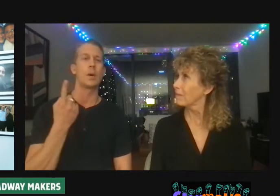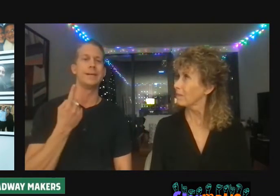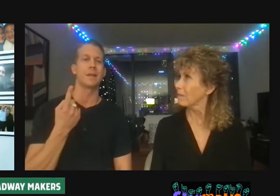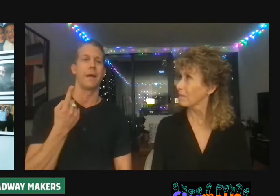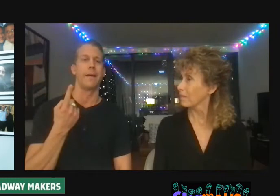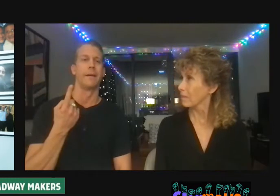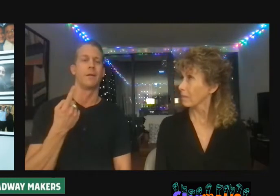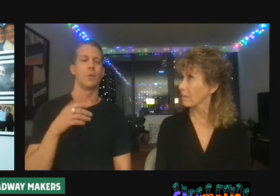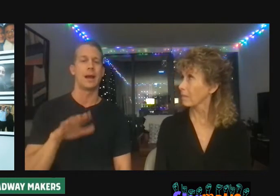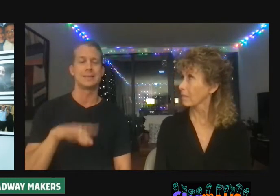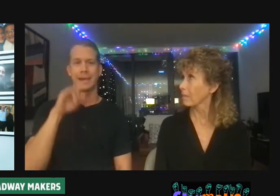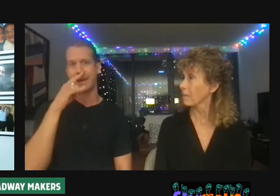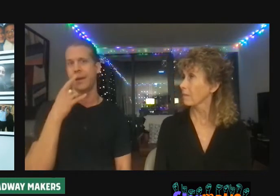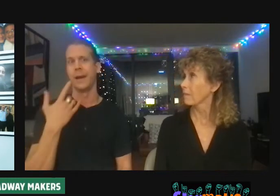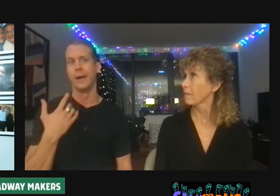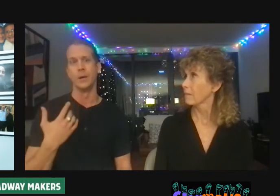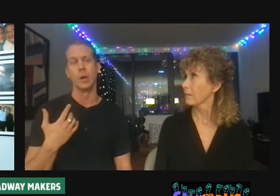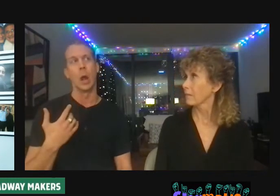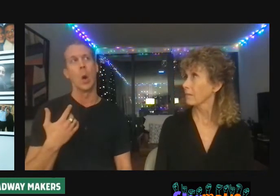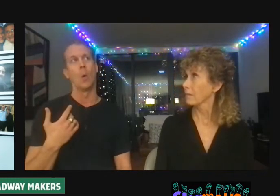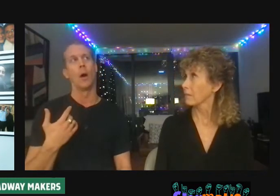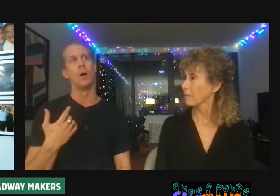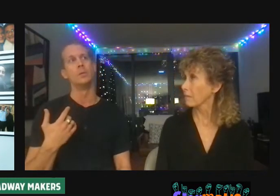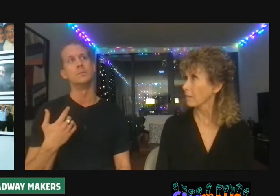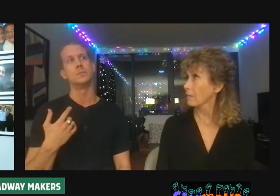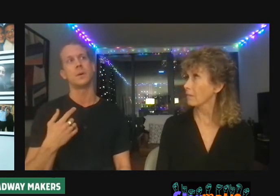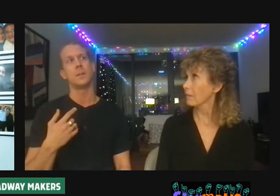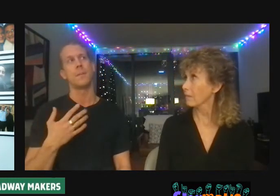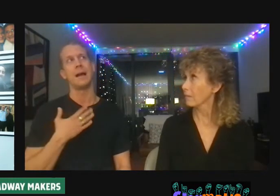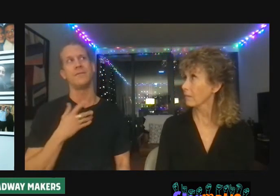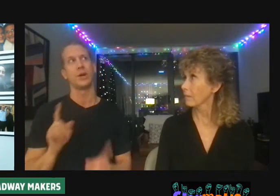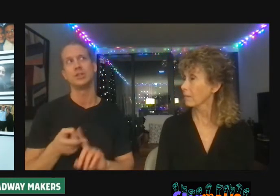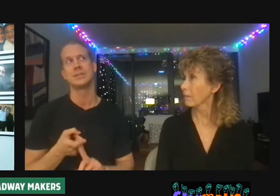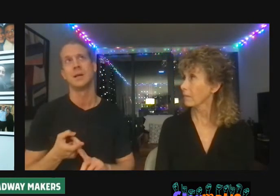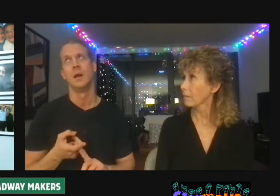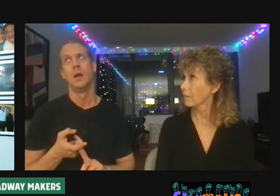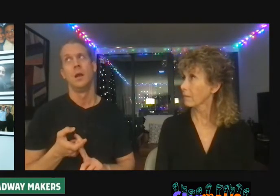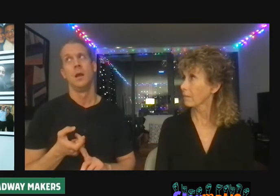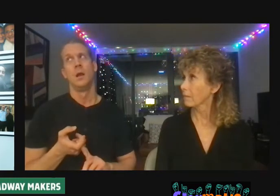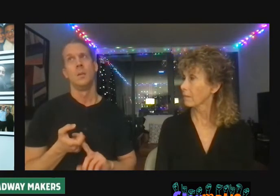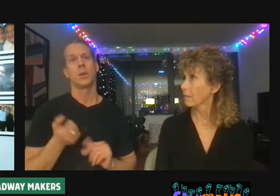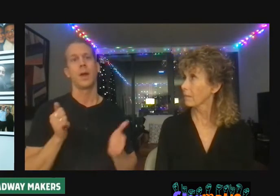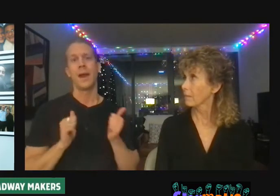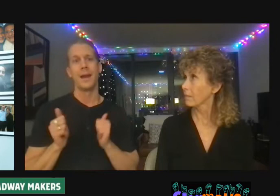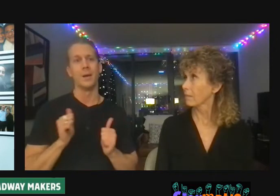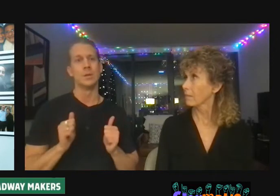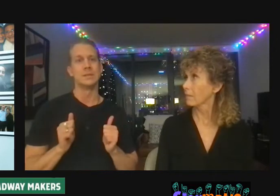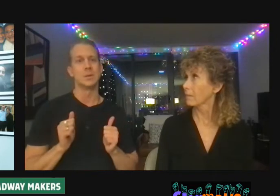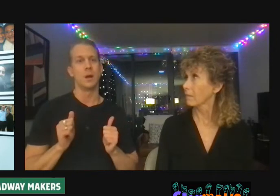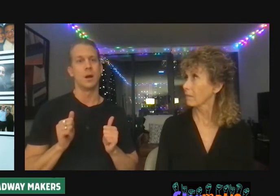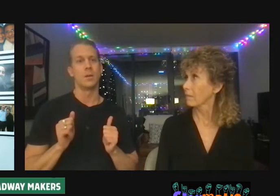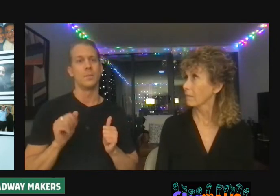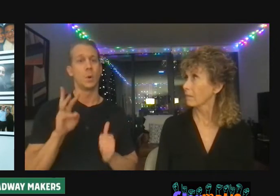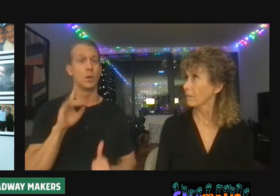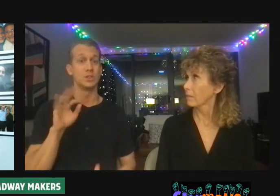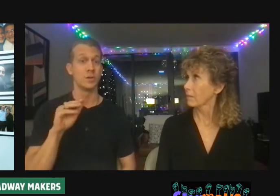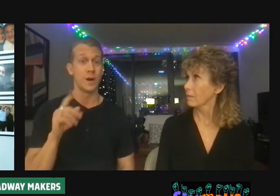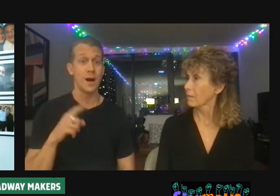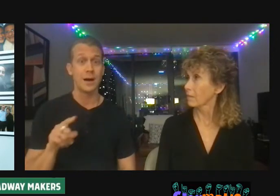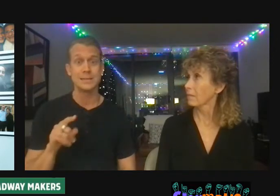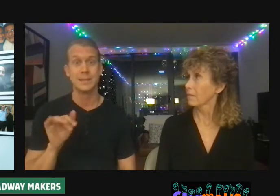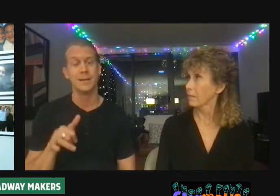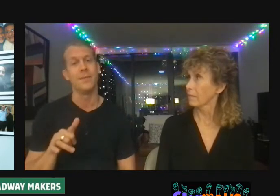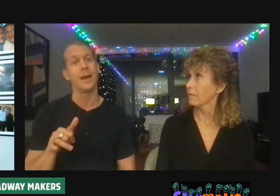I've always played as a kid, you know, my first play was the